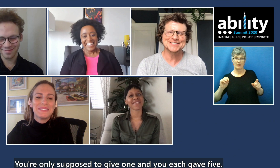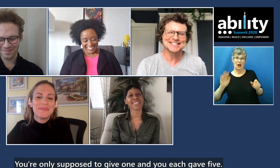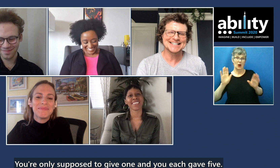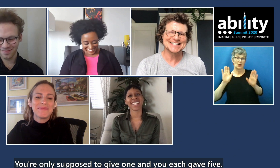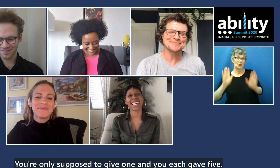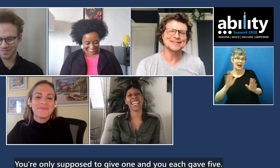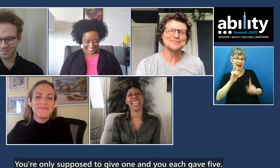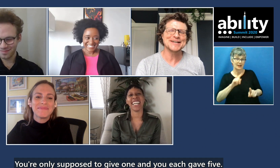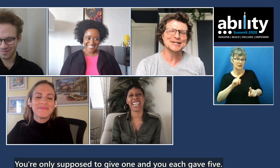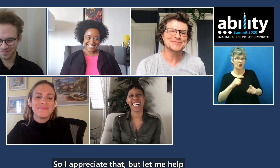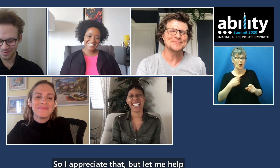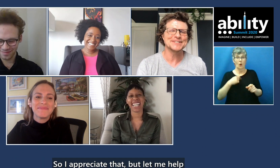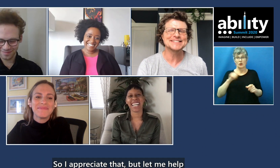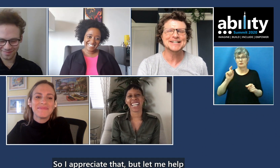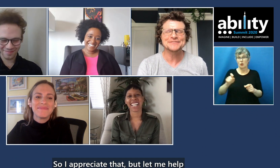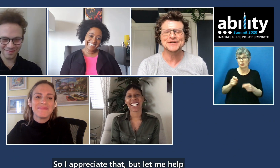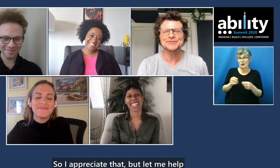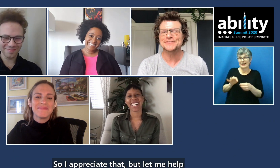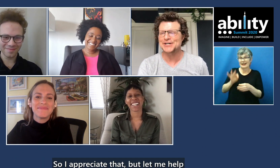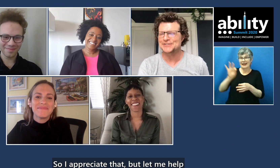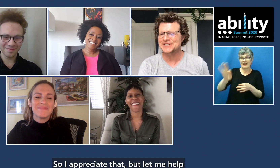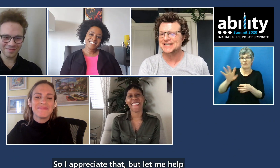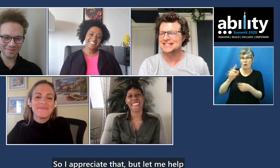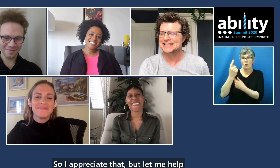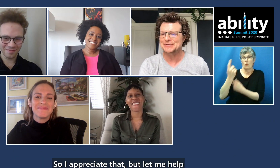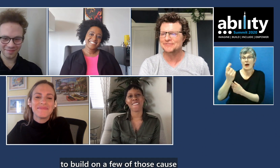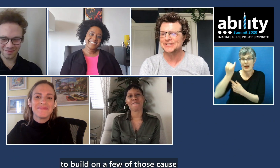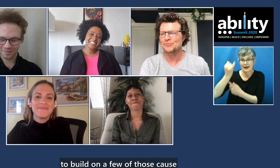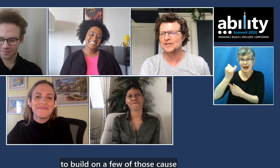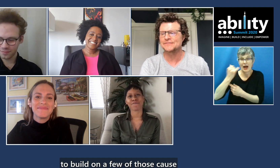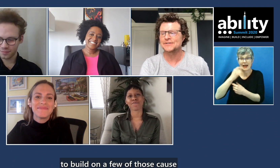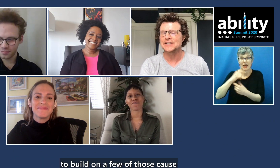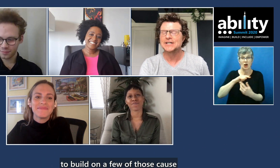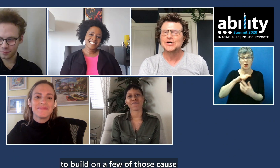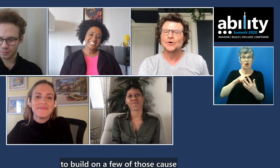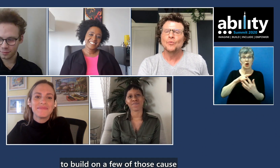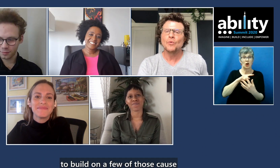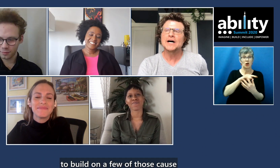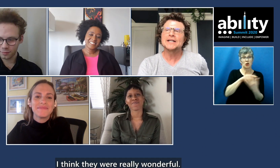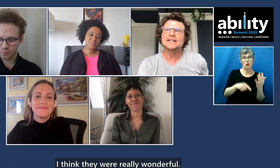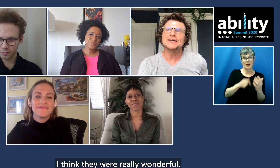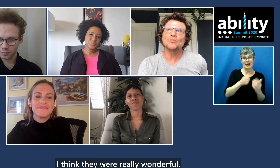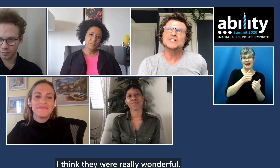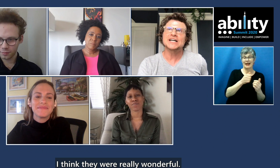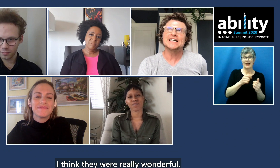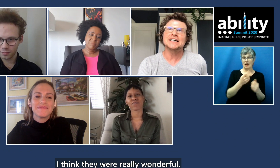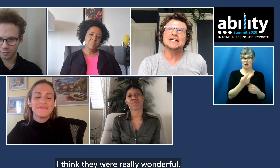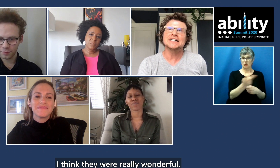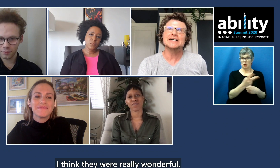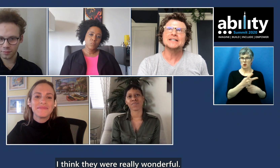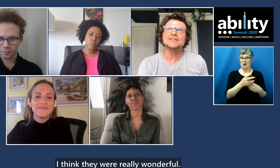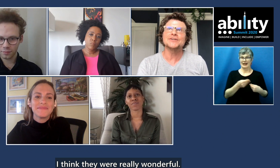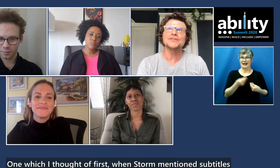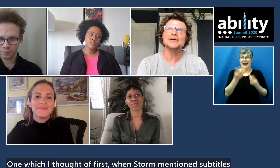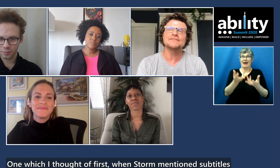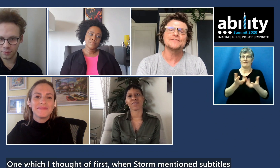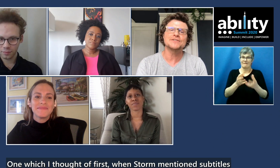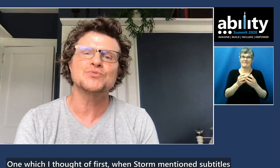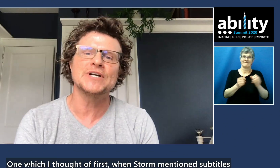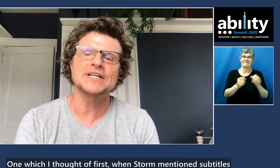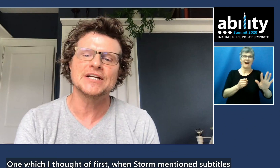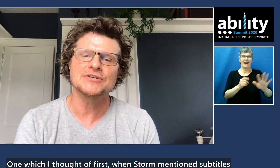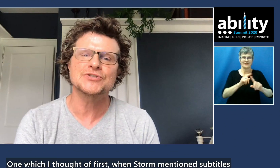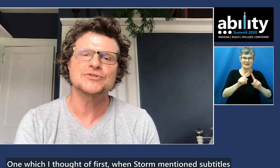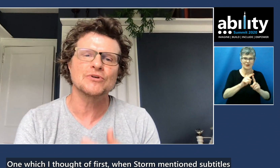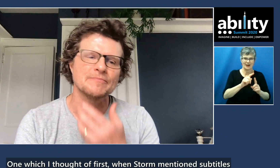I appreciate that. But let me help to build on a few of those, because I think they were really wonderful. One, which I thought of